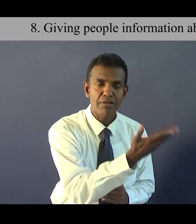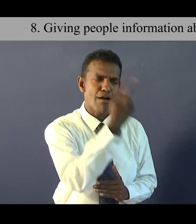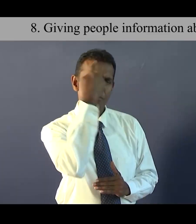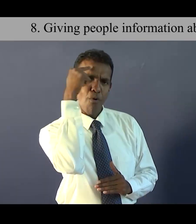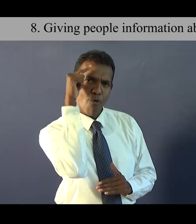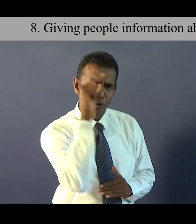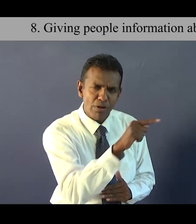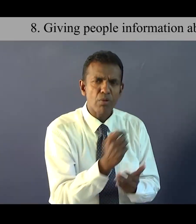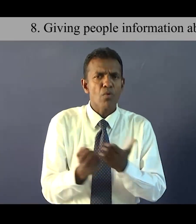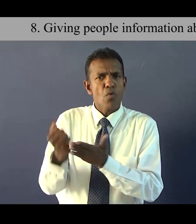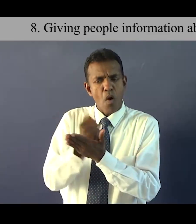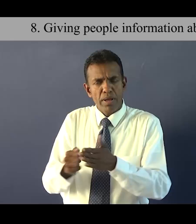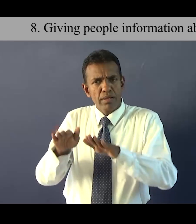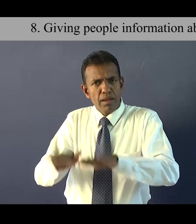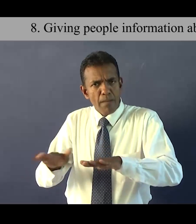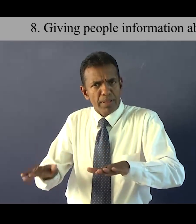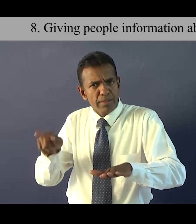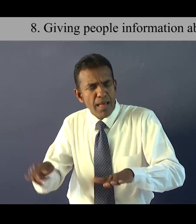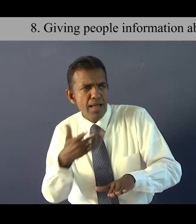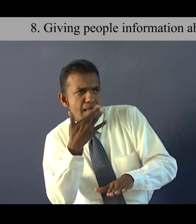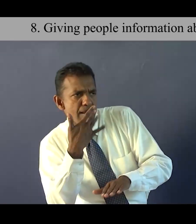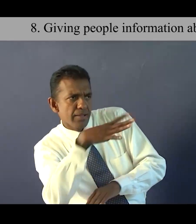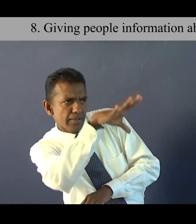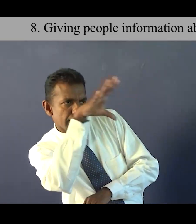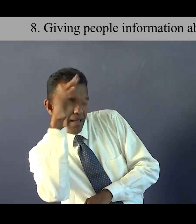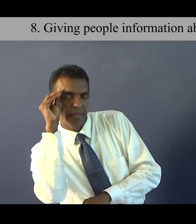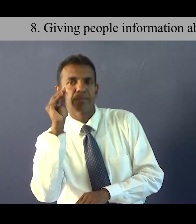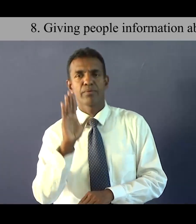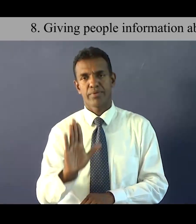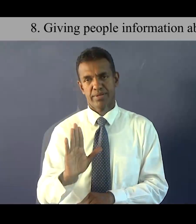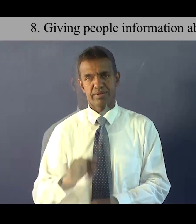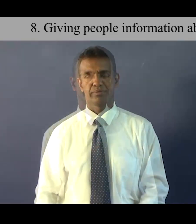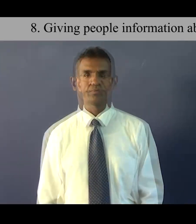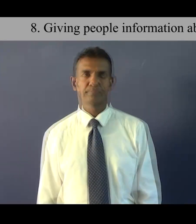supporting more disability awareness work.